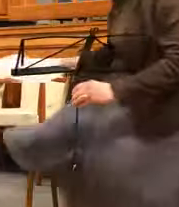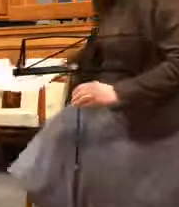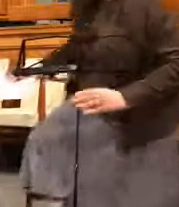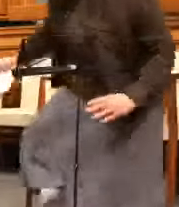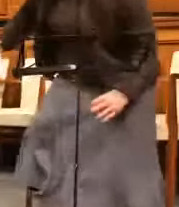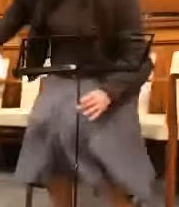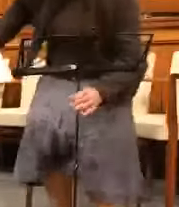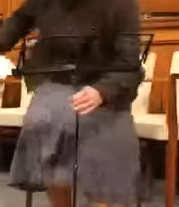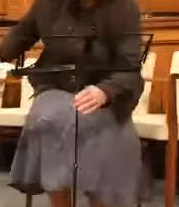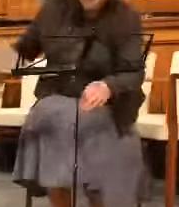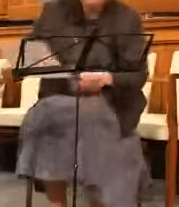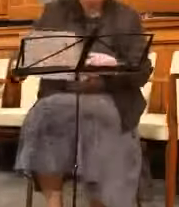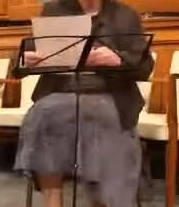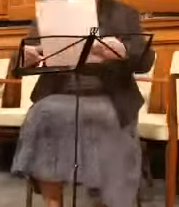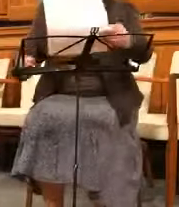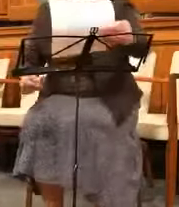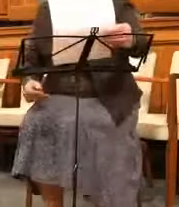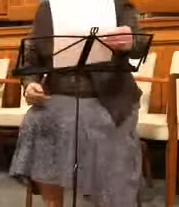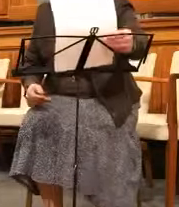journeys on.